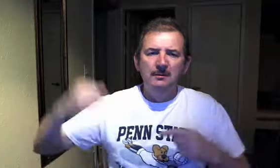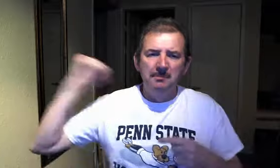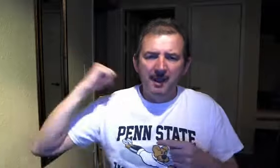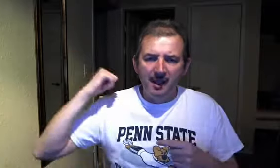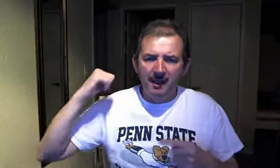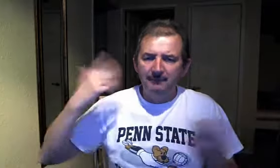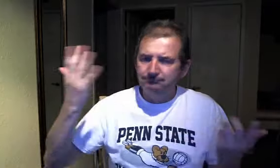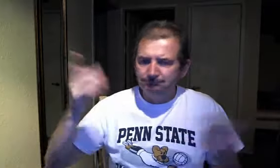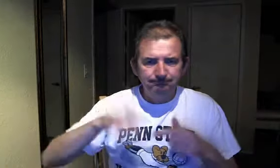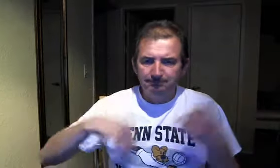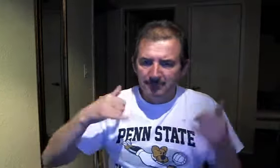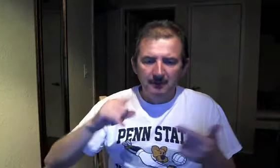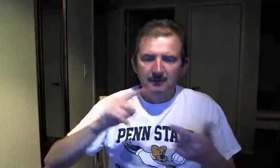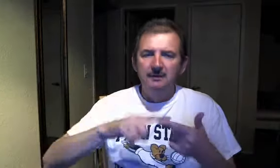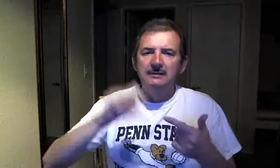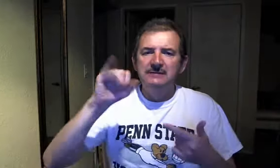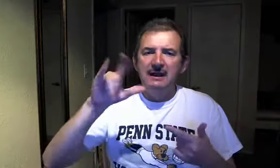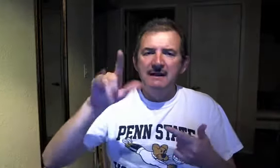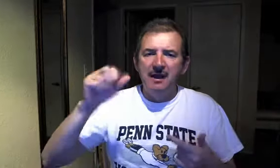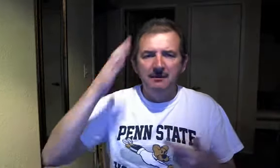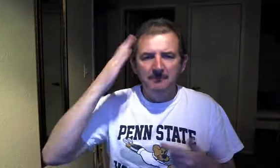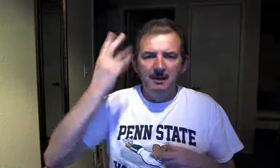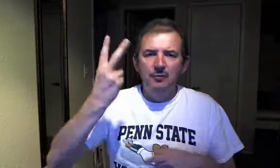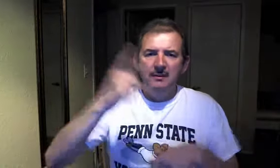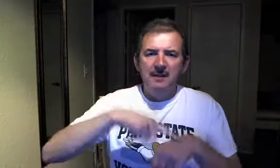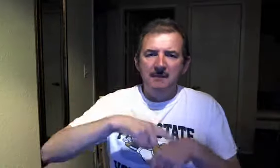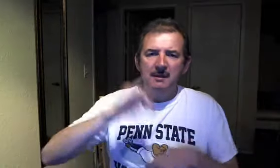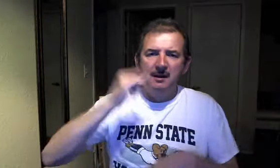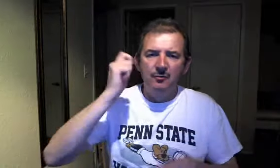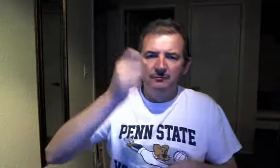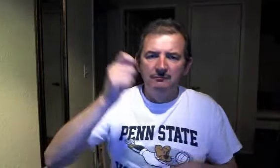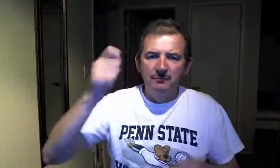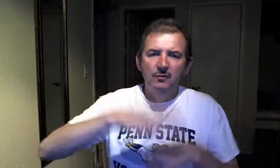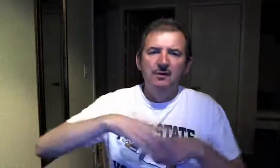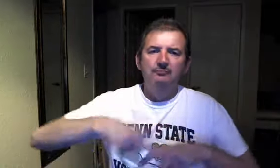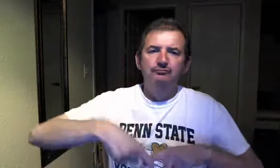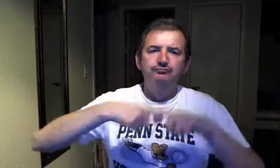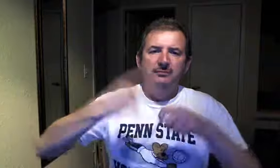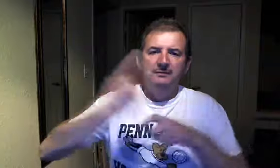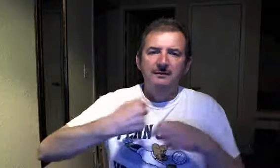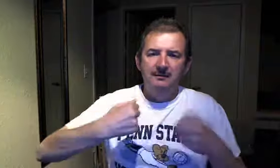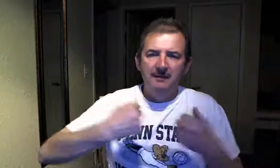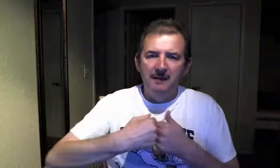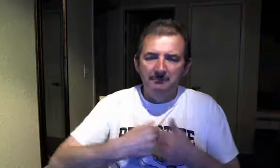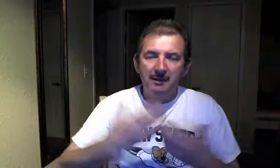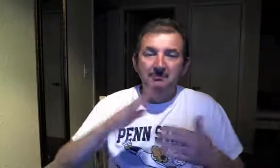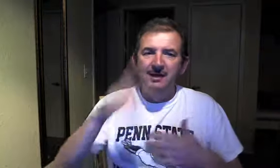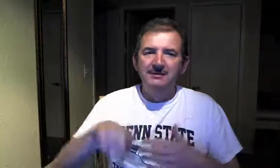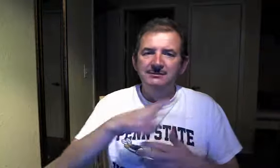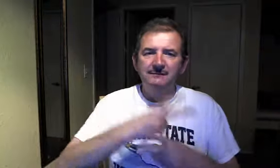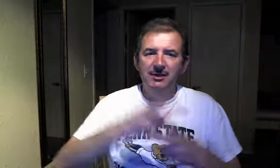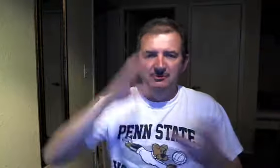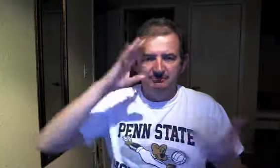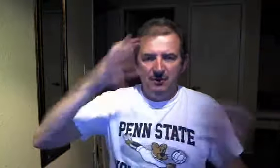day in English class. Is that right behind me? At the end of the first semester, we all had to do this class presentation based on something